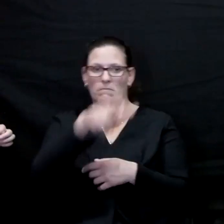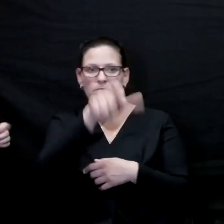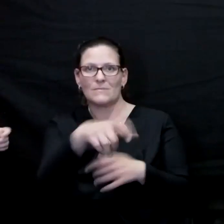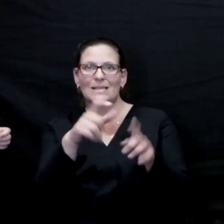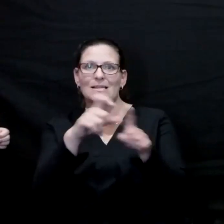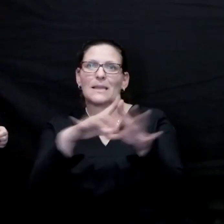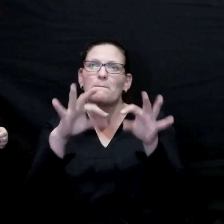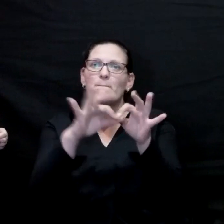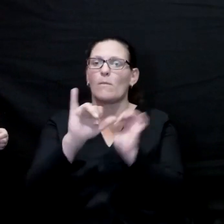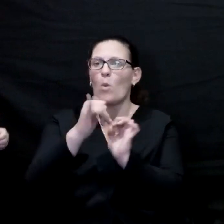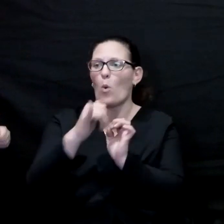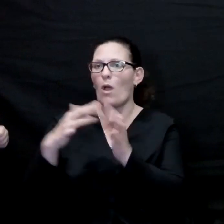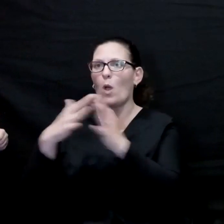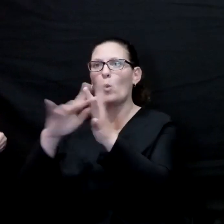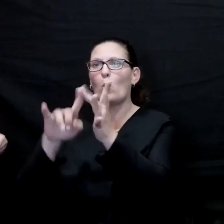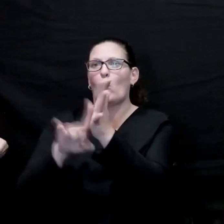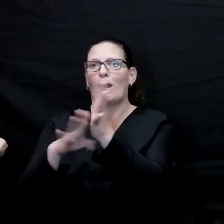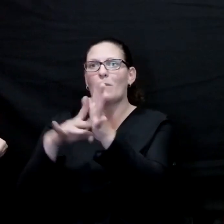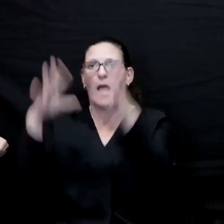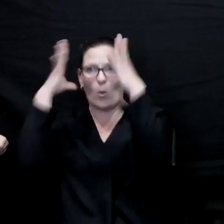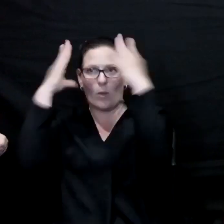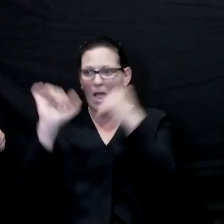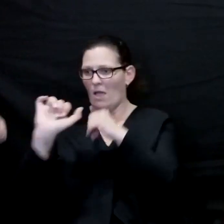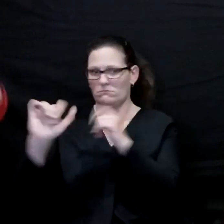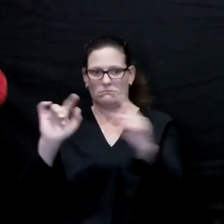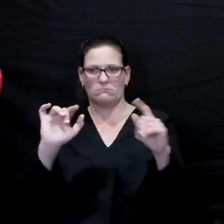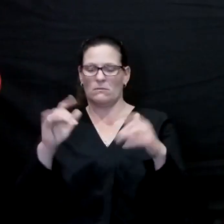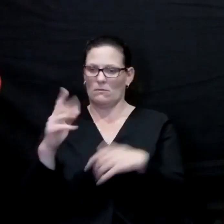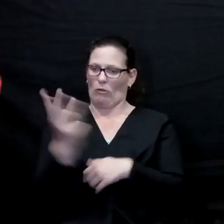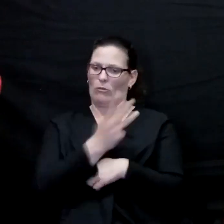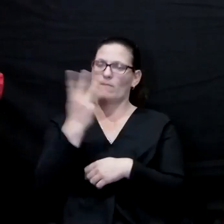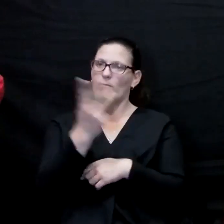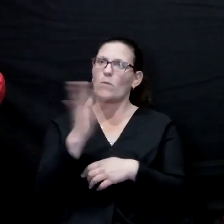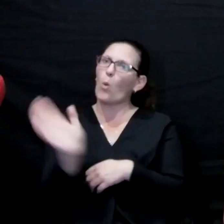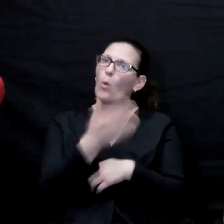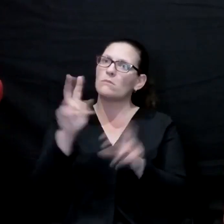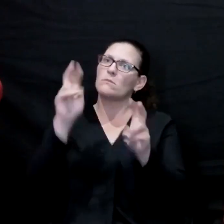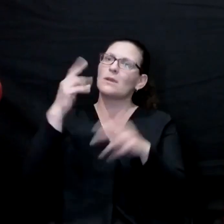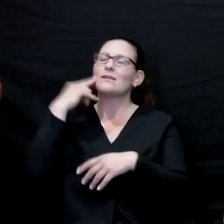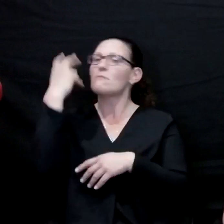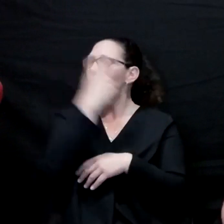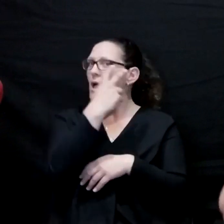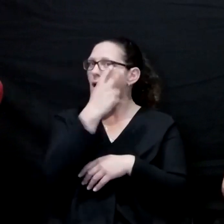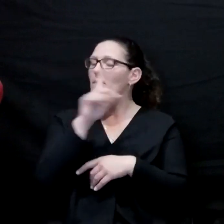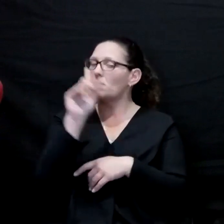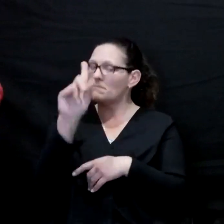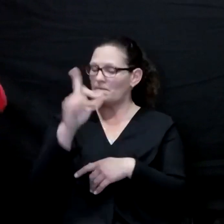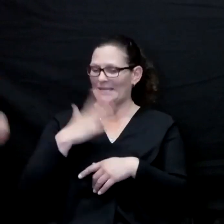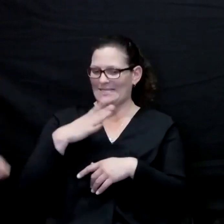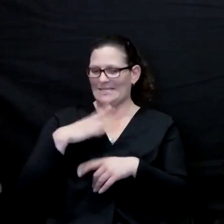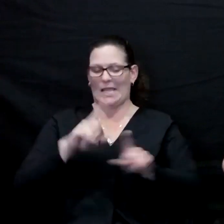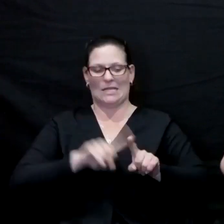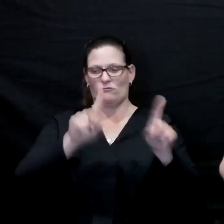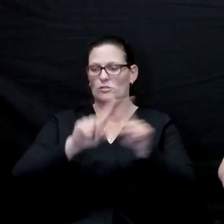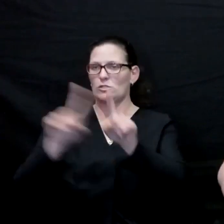we're pretty not well understood. Or I wouldn't say excluded, but I don't think there's